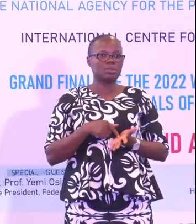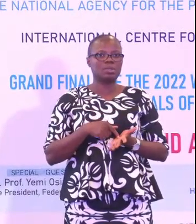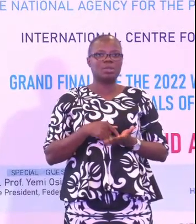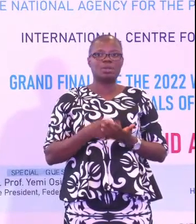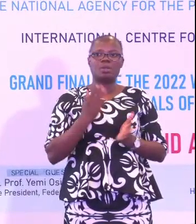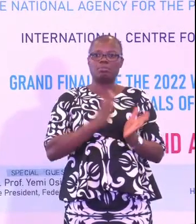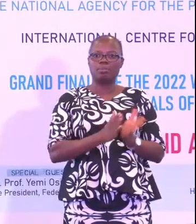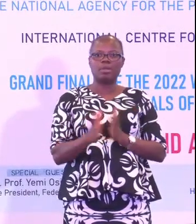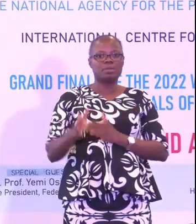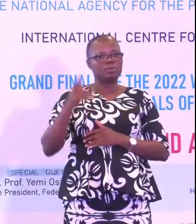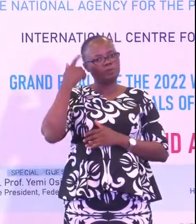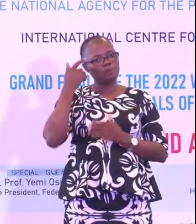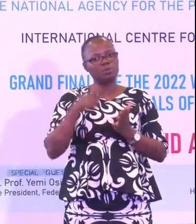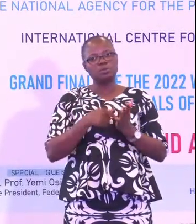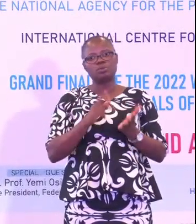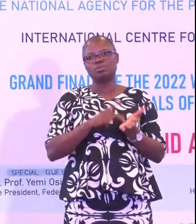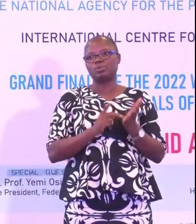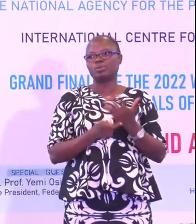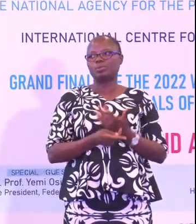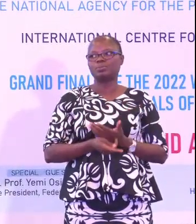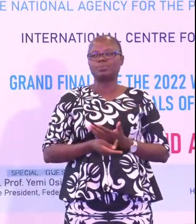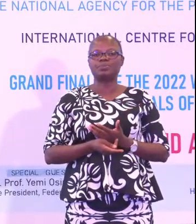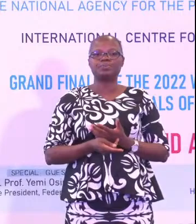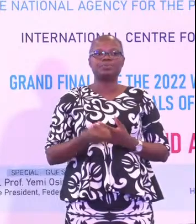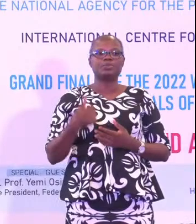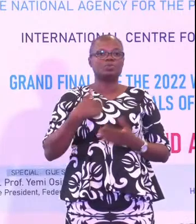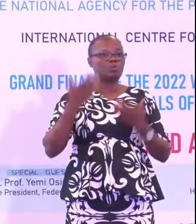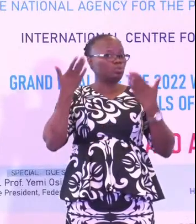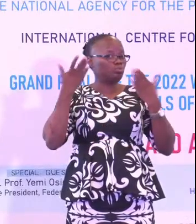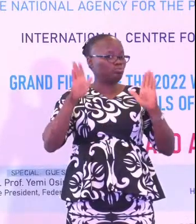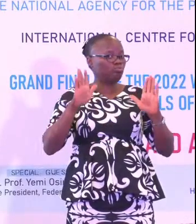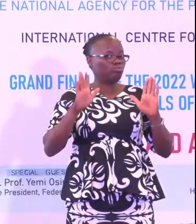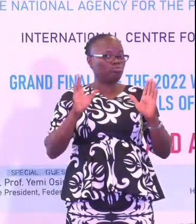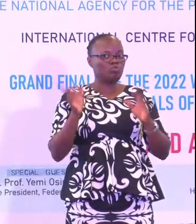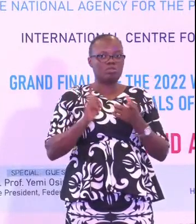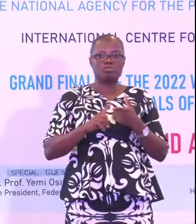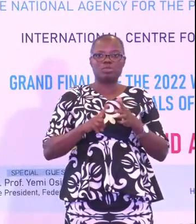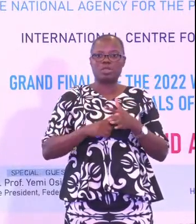planning for this program, we didn't know where to start from.